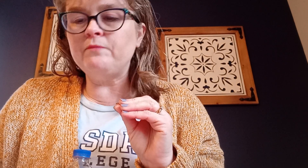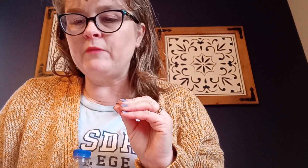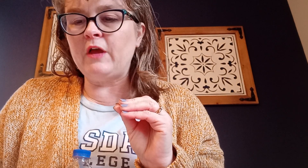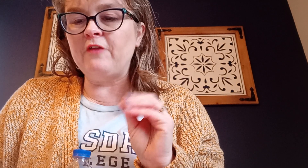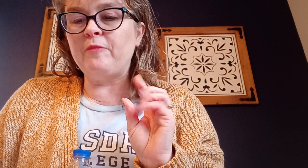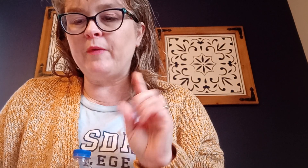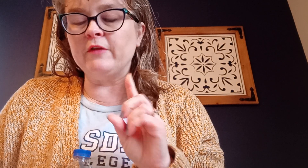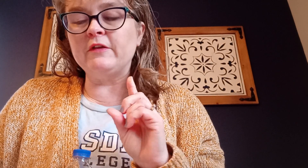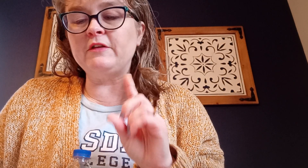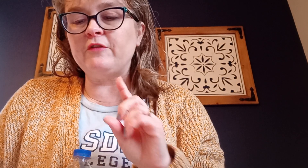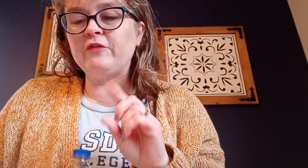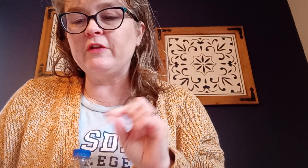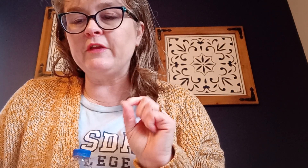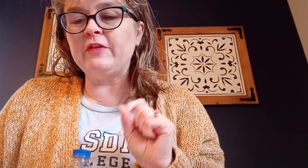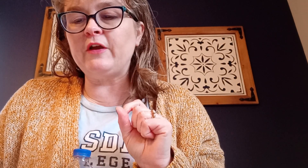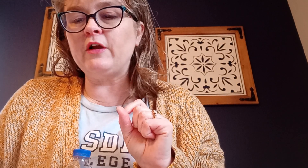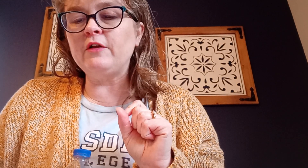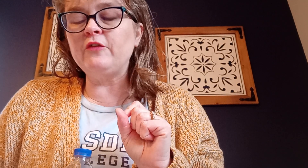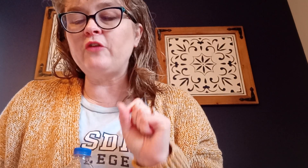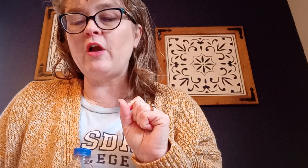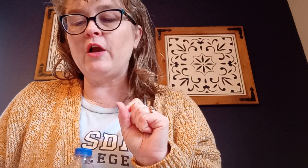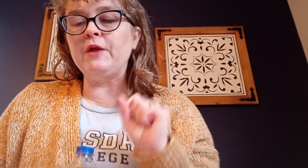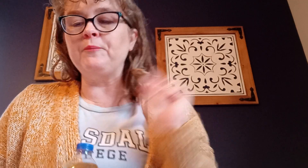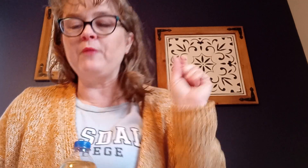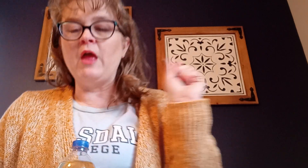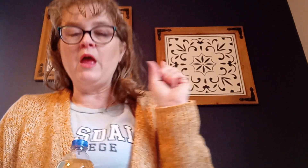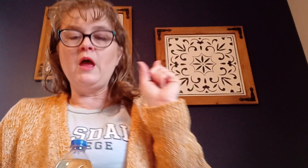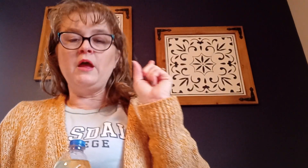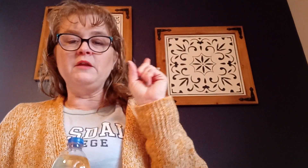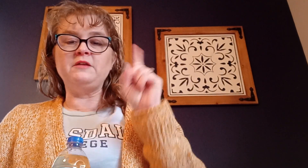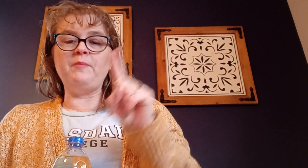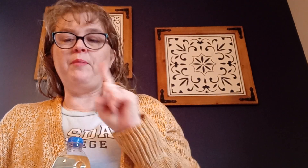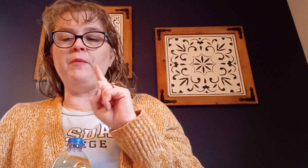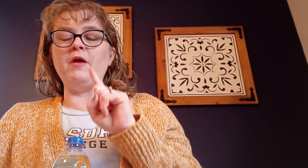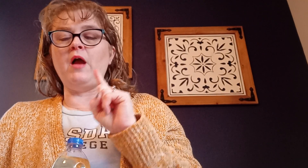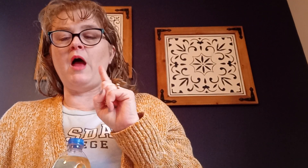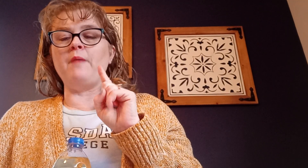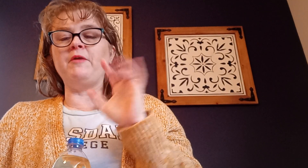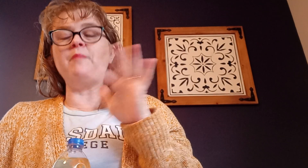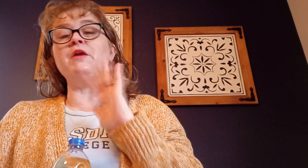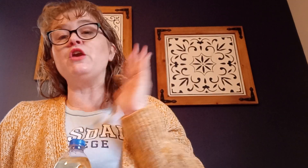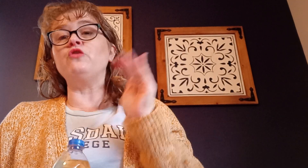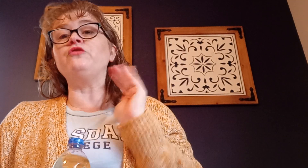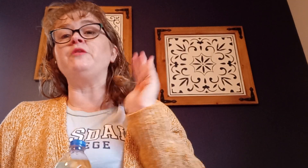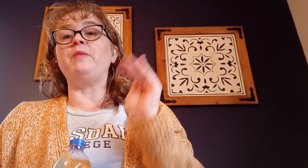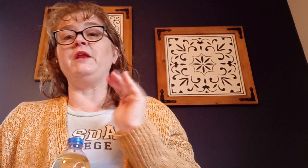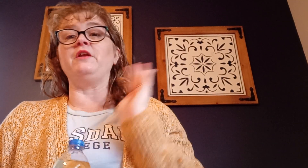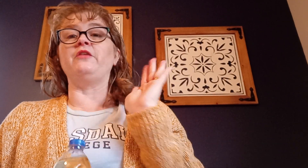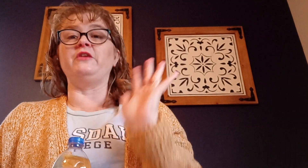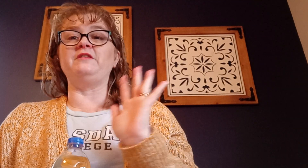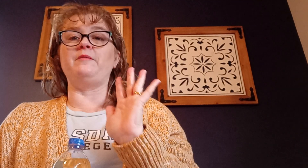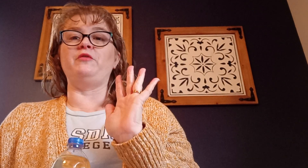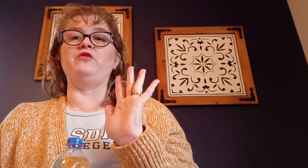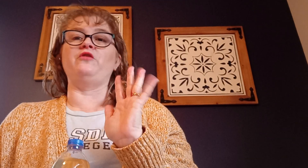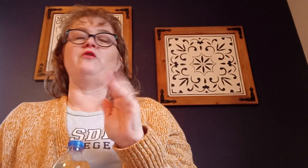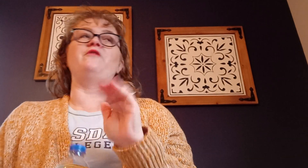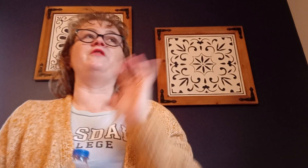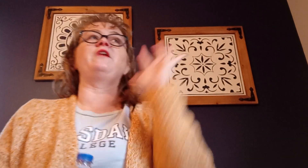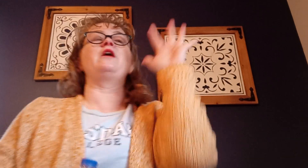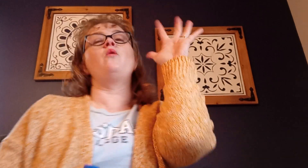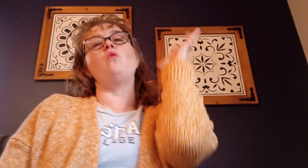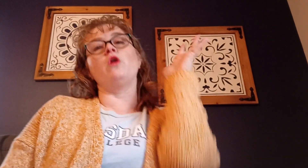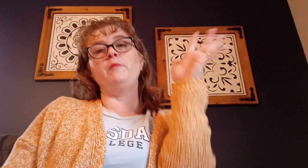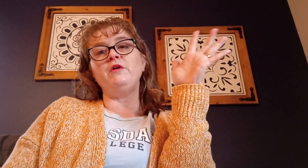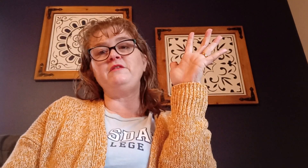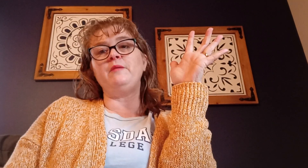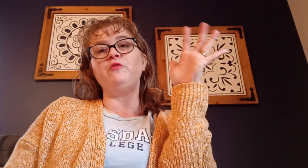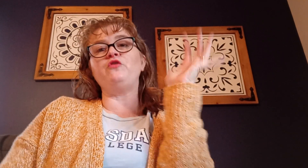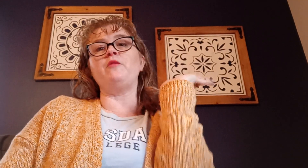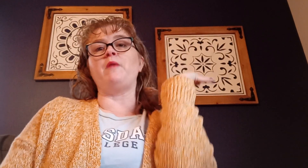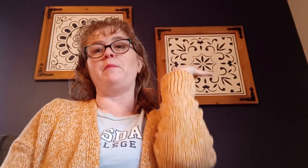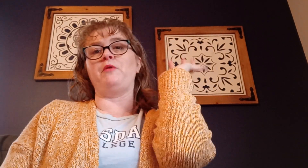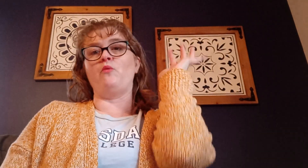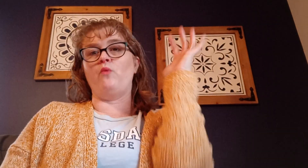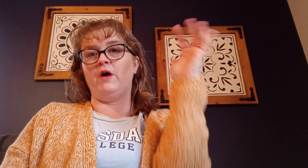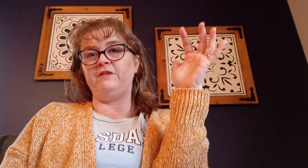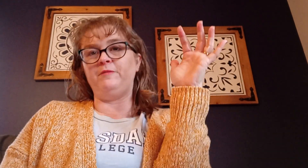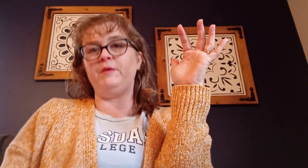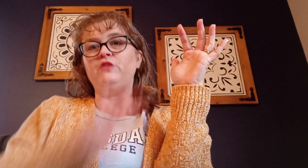I spelled it differently there, sorry, can be used depending on the temperature. So if it's like a warmer temperature, it might be one